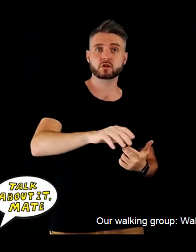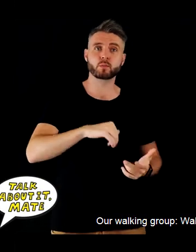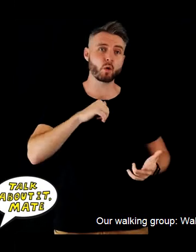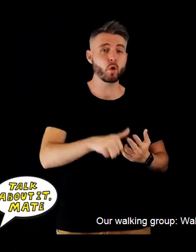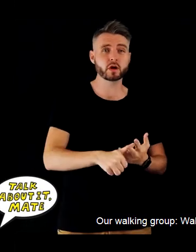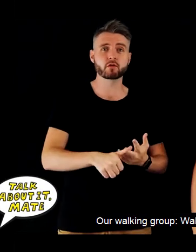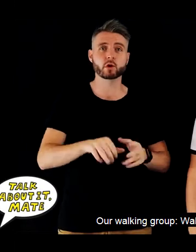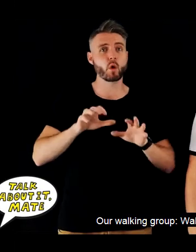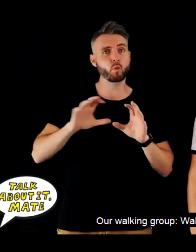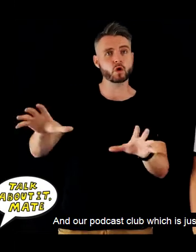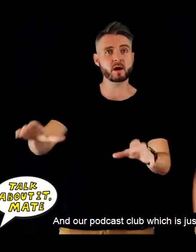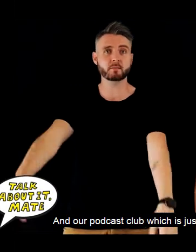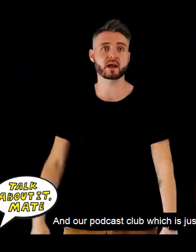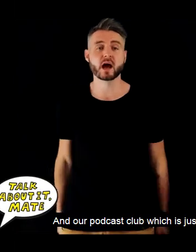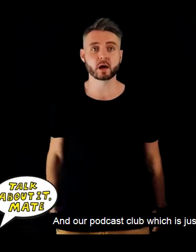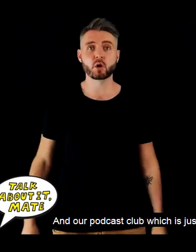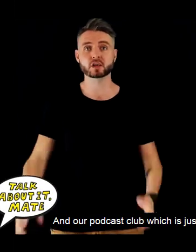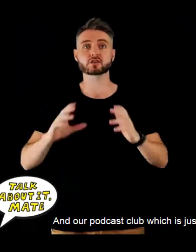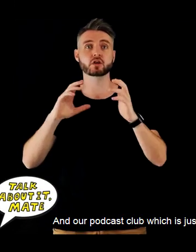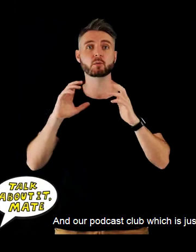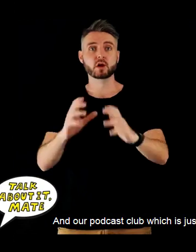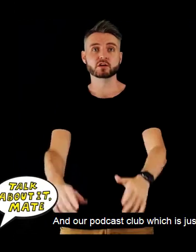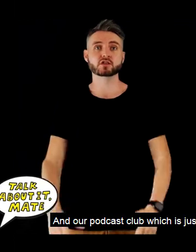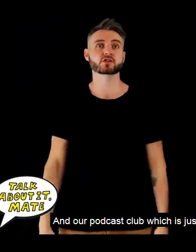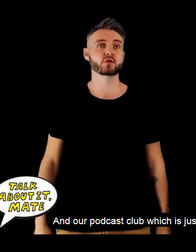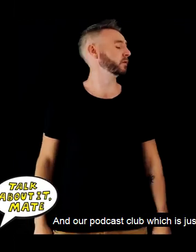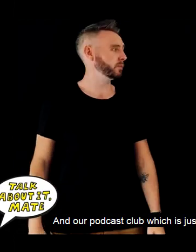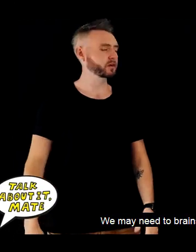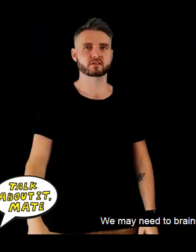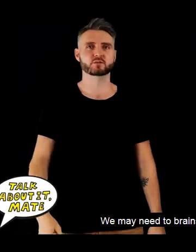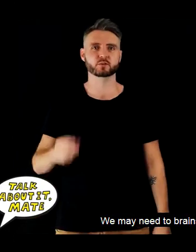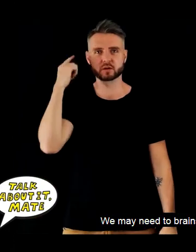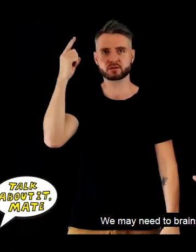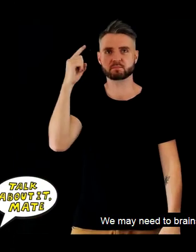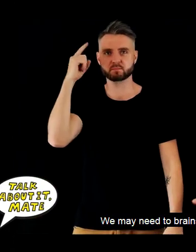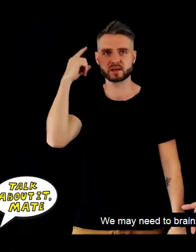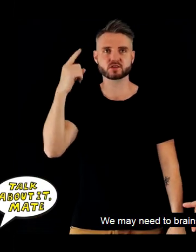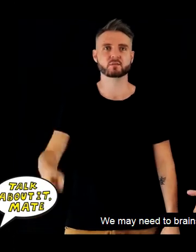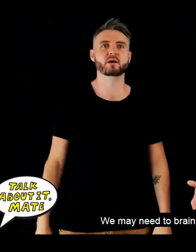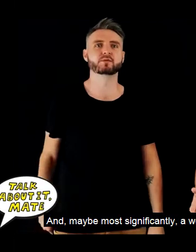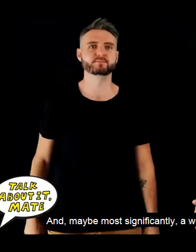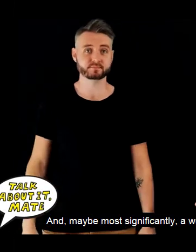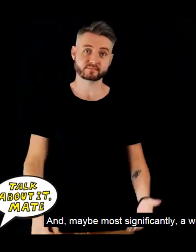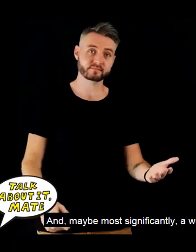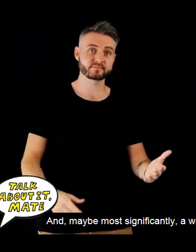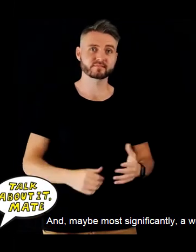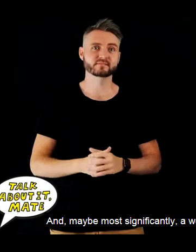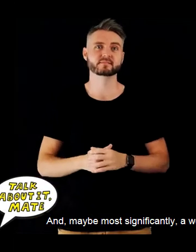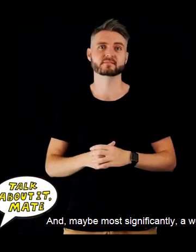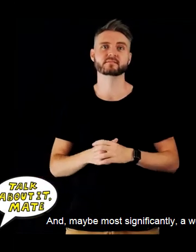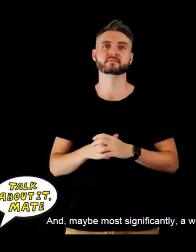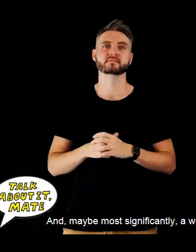Slow Readers Club, our walking group, Walk About It Mate, and our podcast club, which is just called the Podcast Club, so we'll probably have to brainstorm that one. And